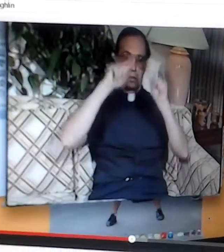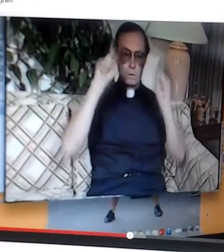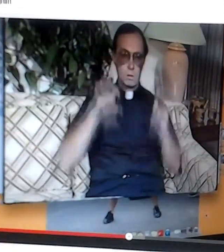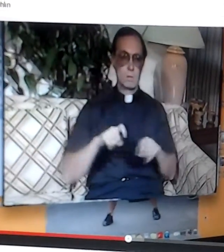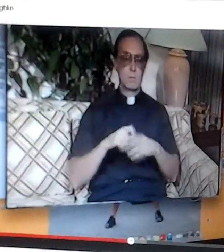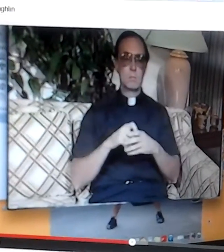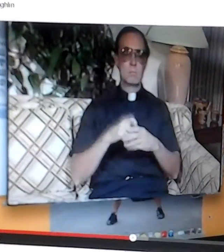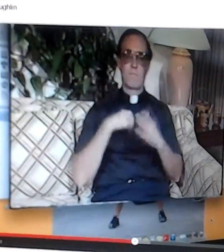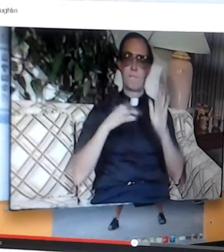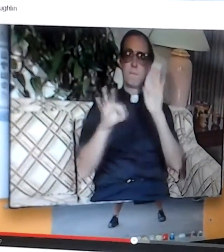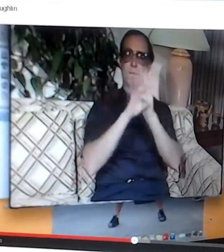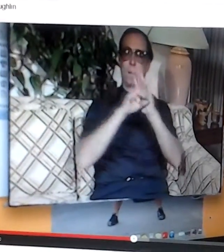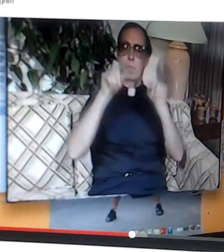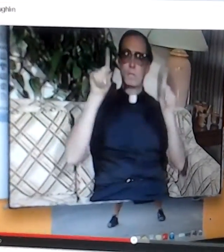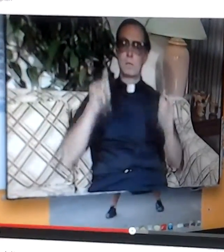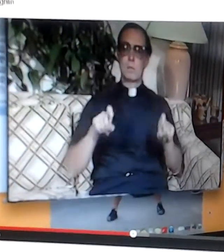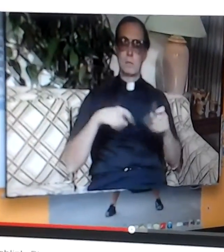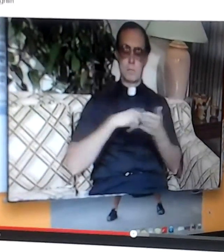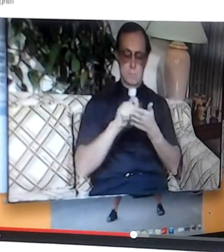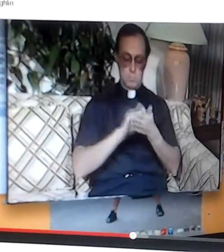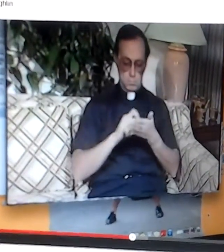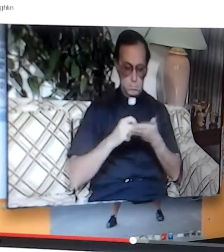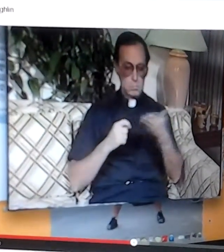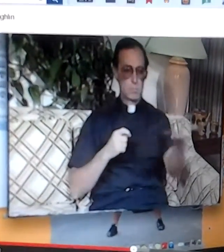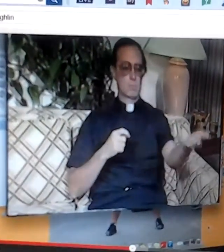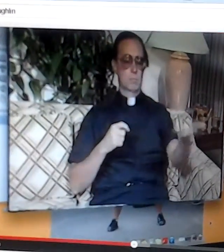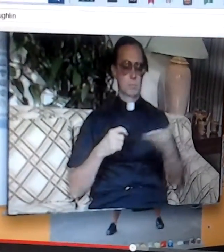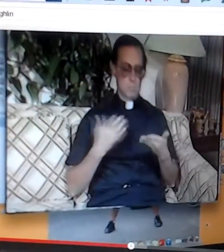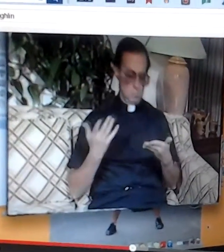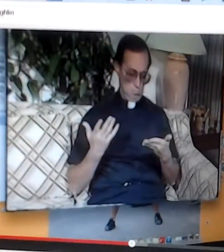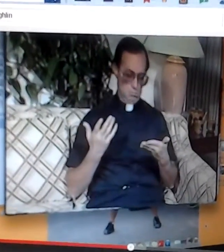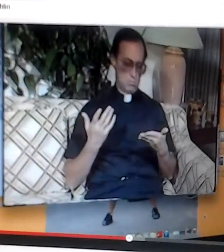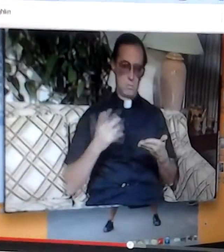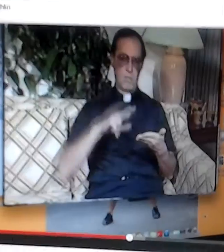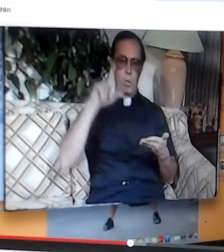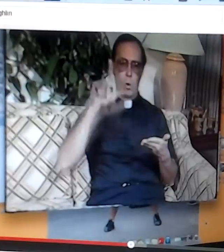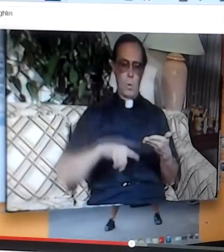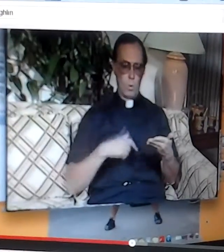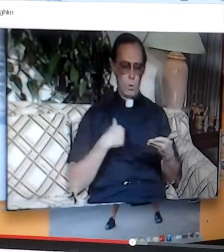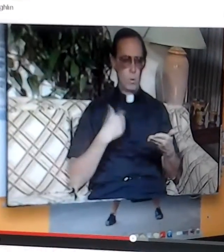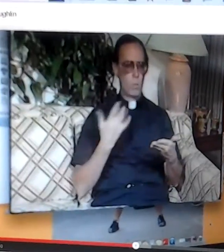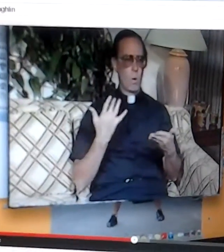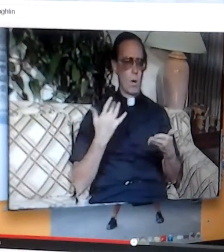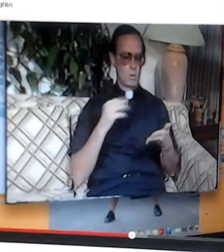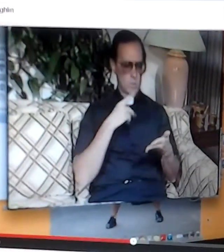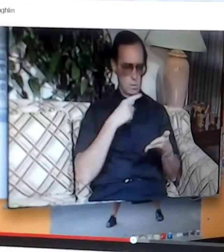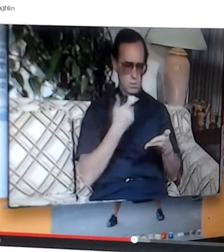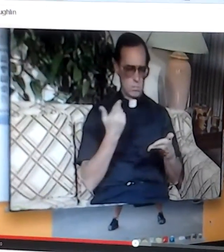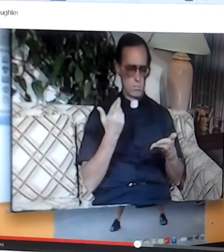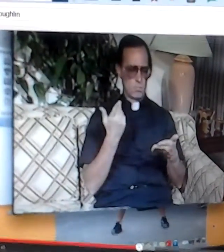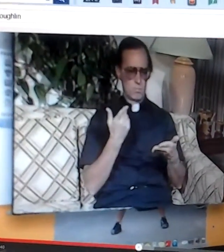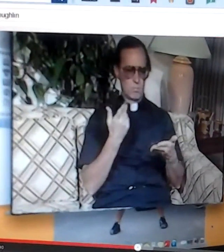One lecturer said it was important that it was to help me. One day we took a test and I had failed